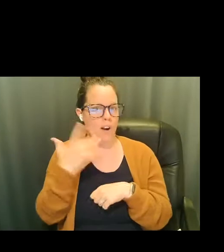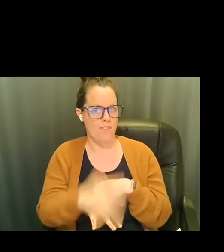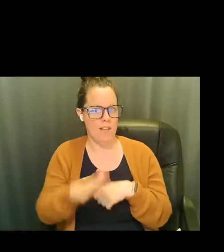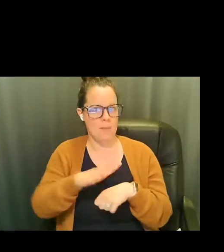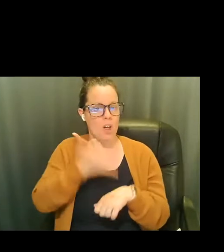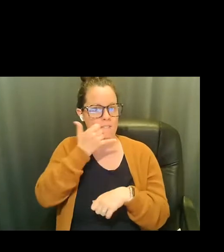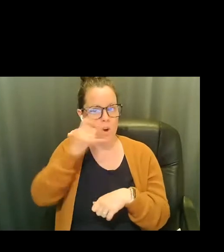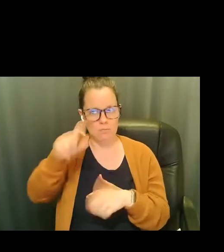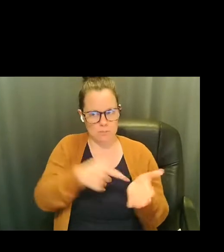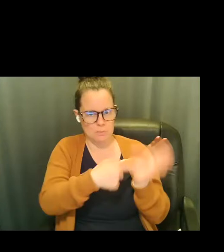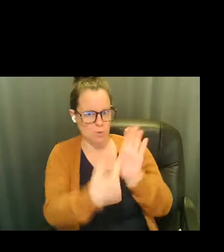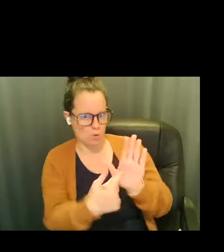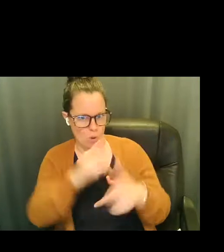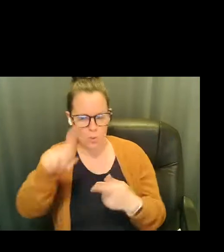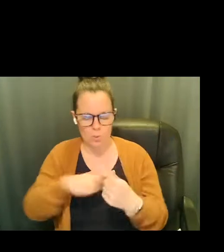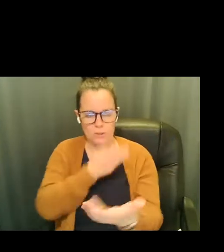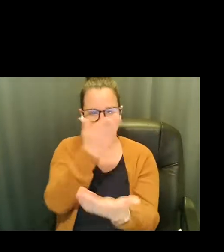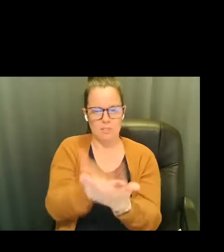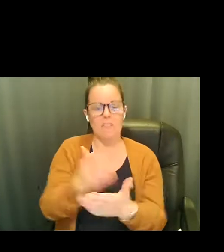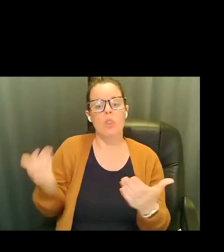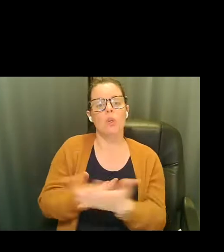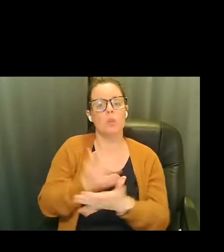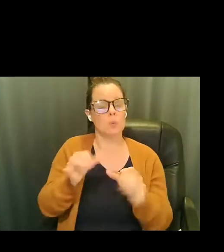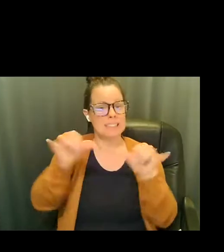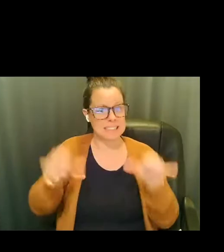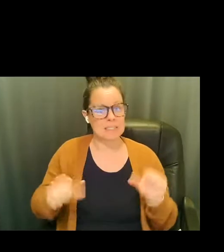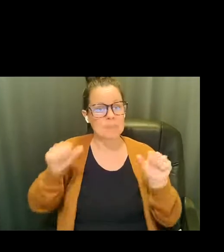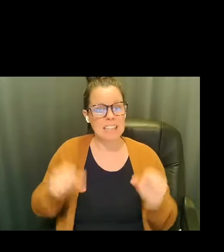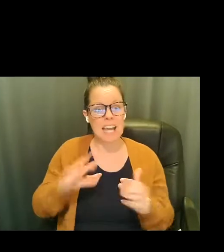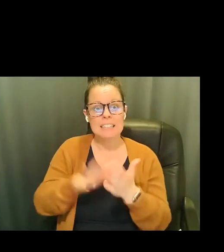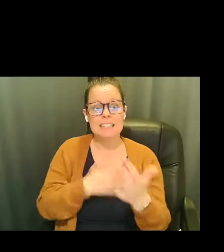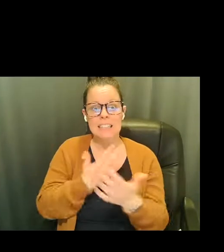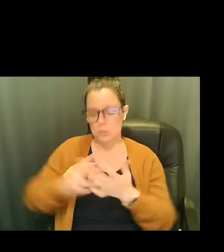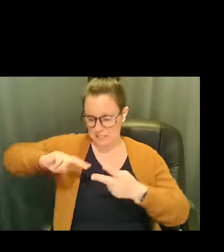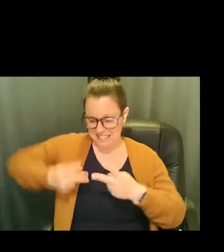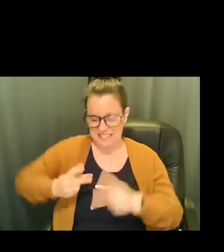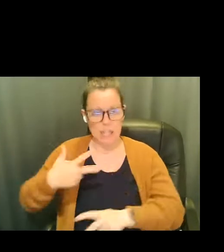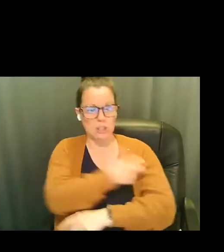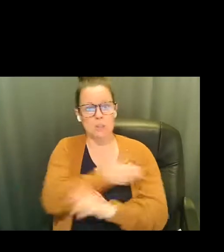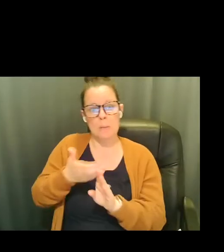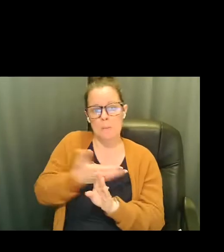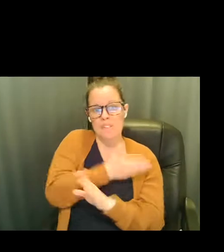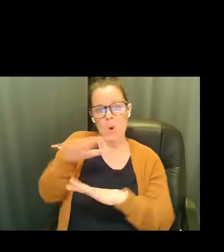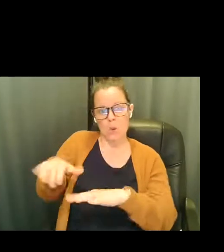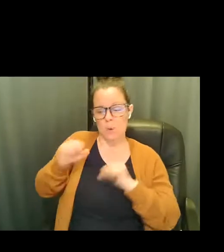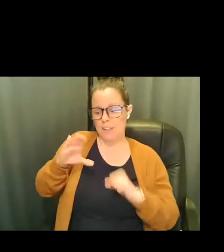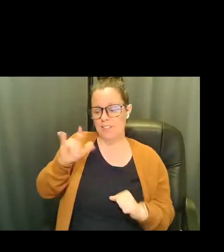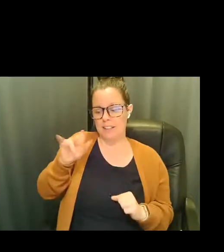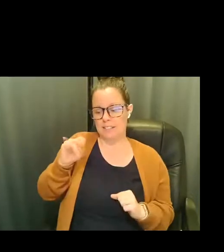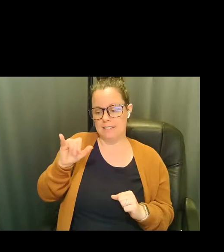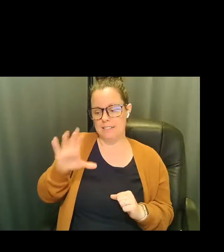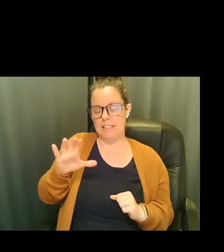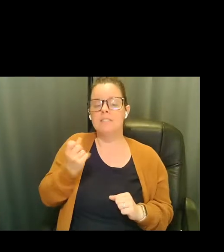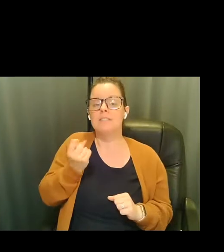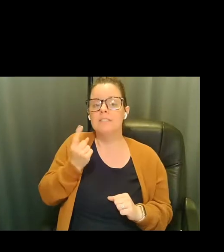new system is capable of scheduling a second dose before leaving the clinic. However, there is currently a glitch with the